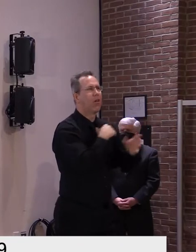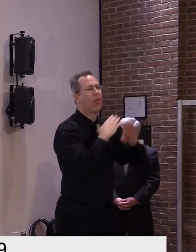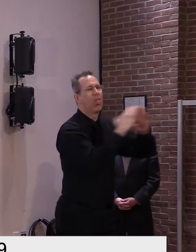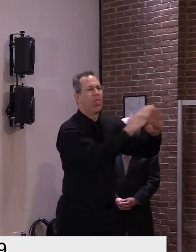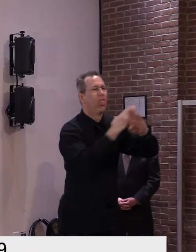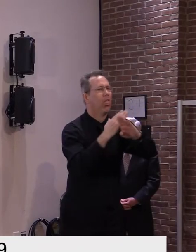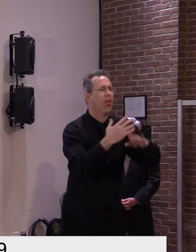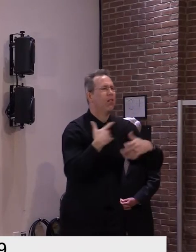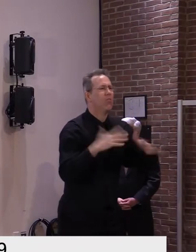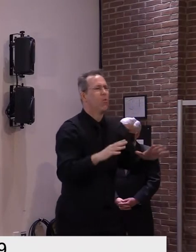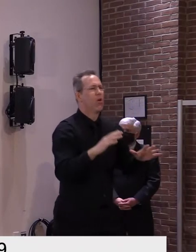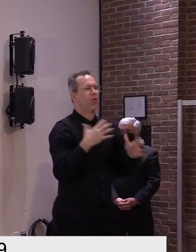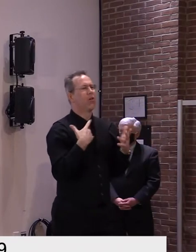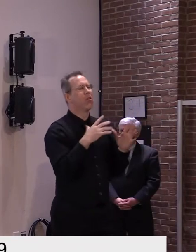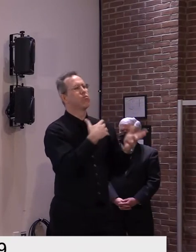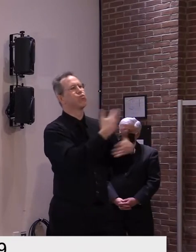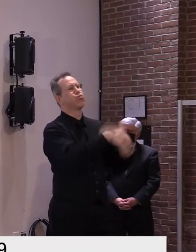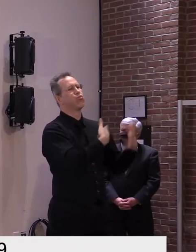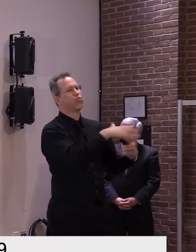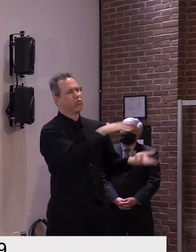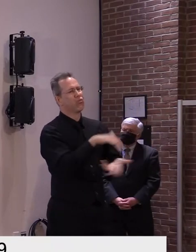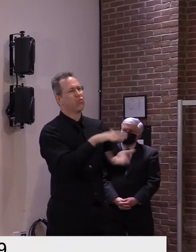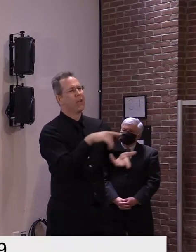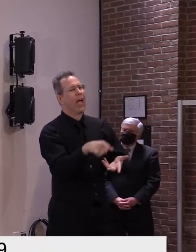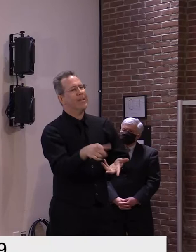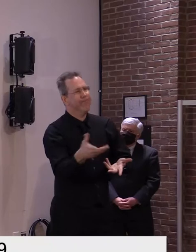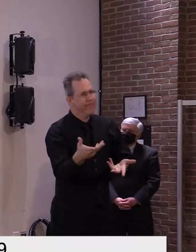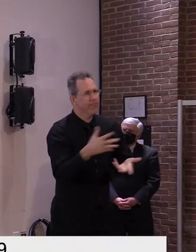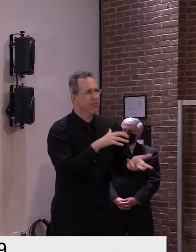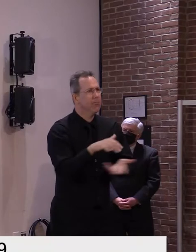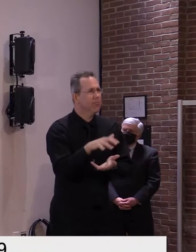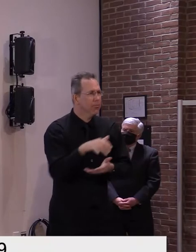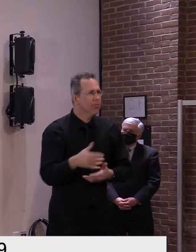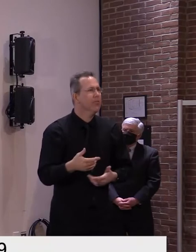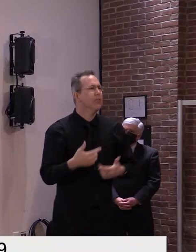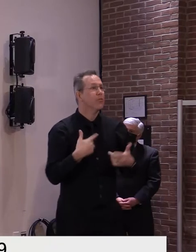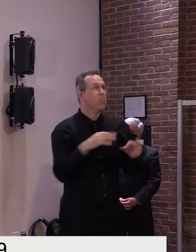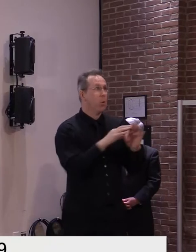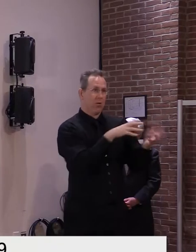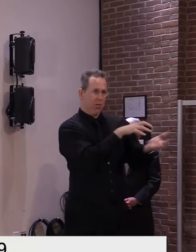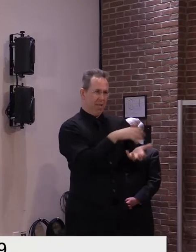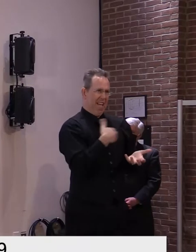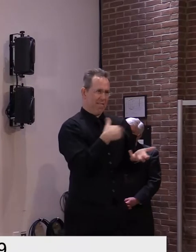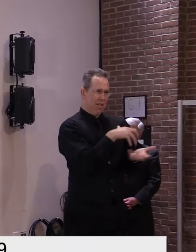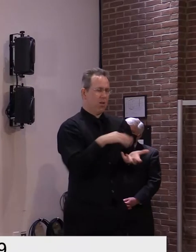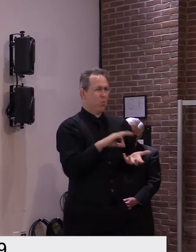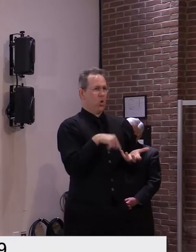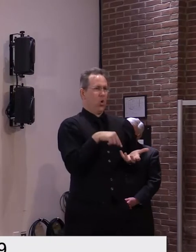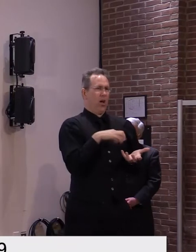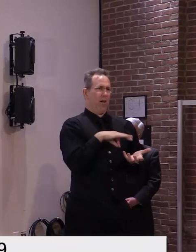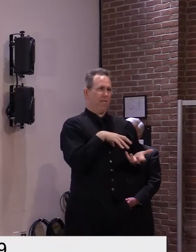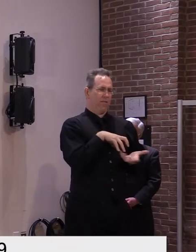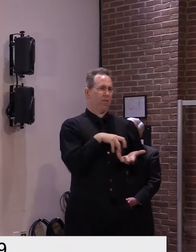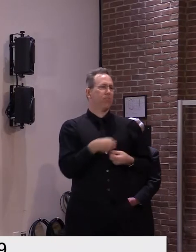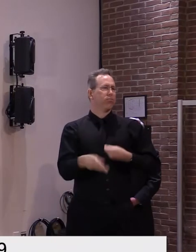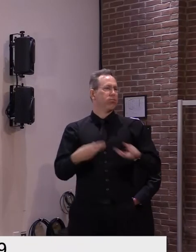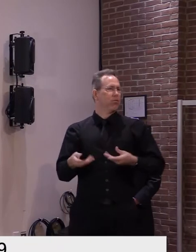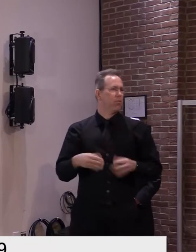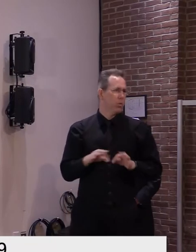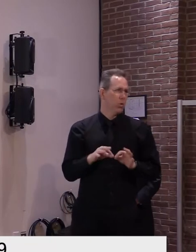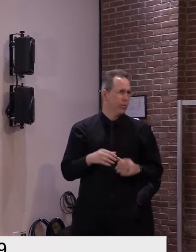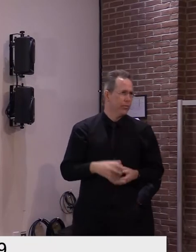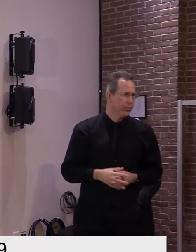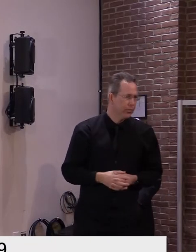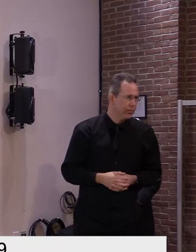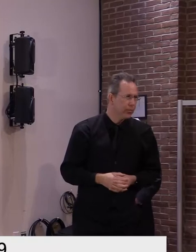to the AstraZeneca, if I could, only to say, just so everyone's very clear, we don't use